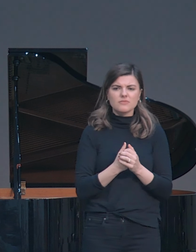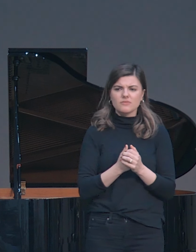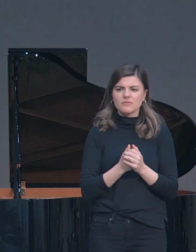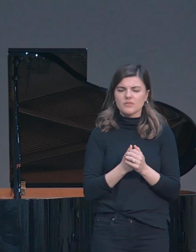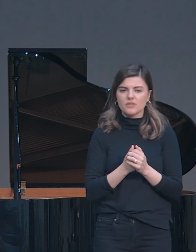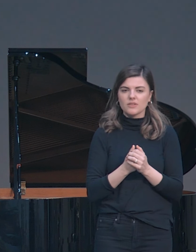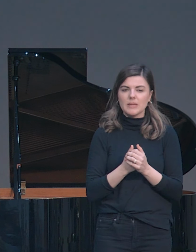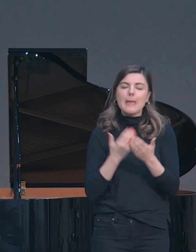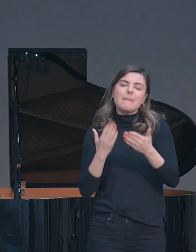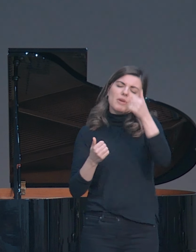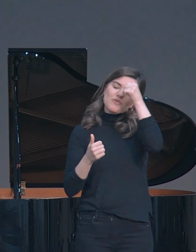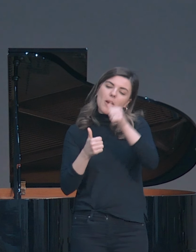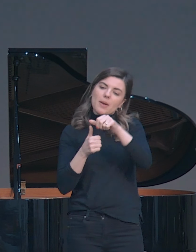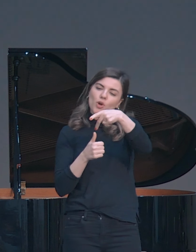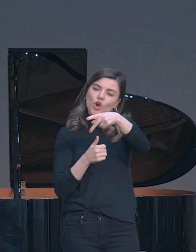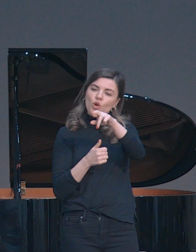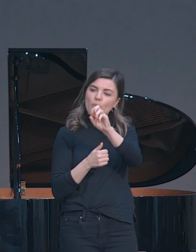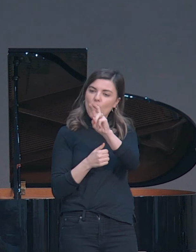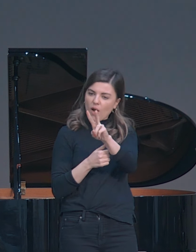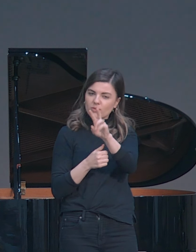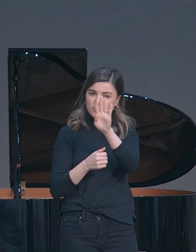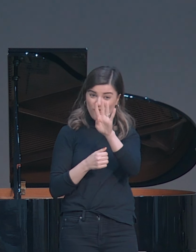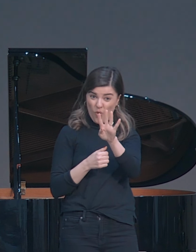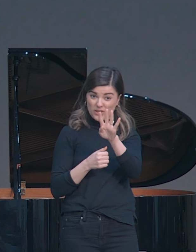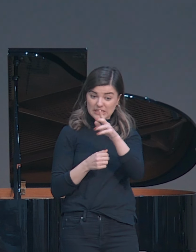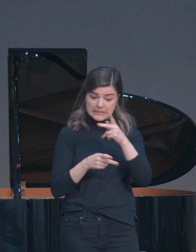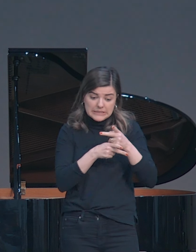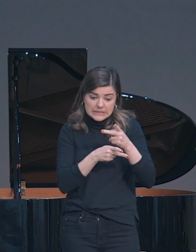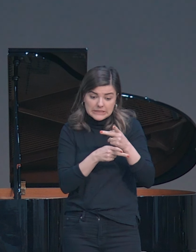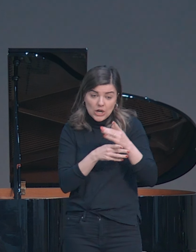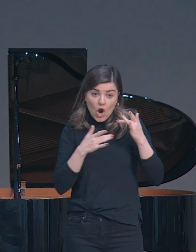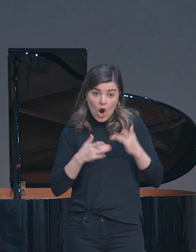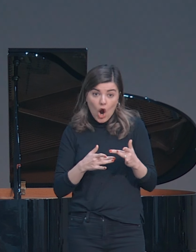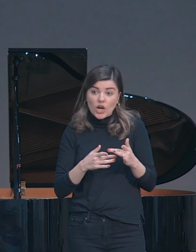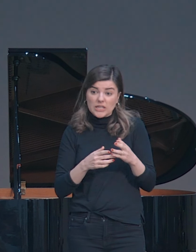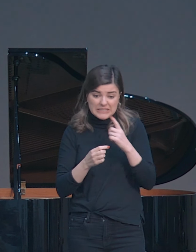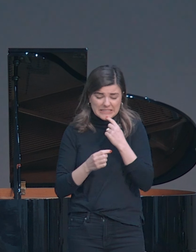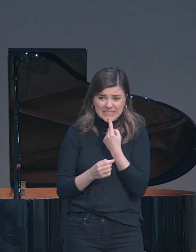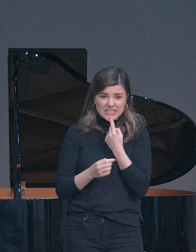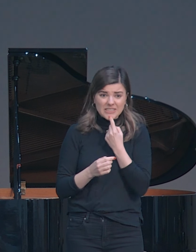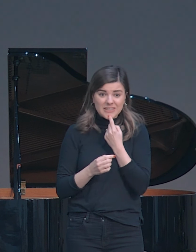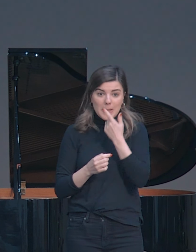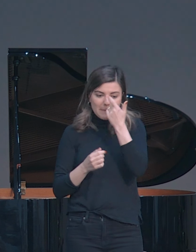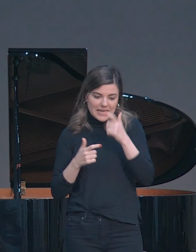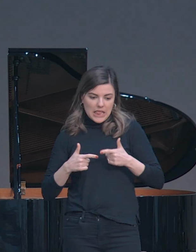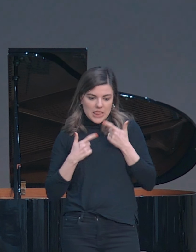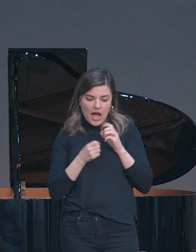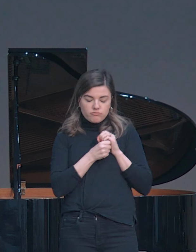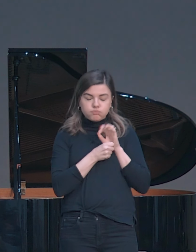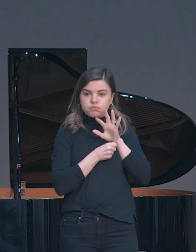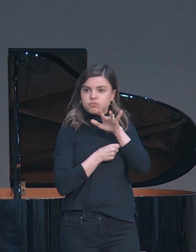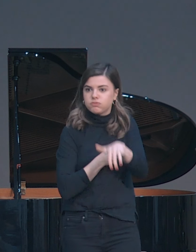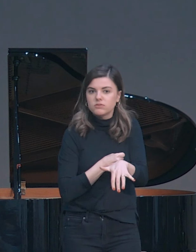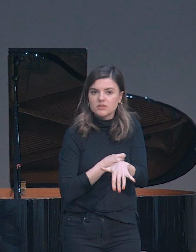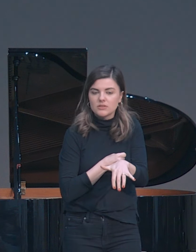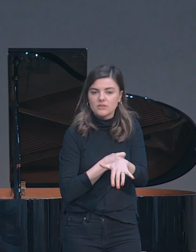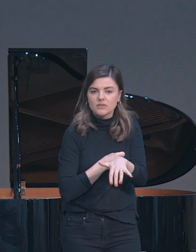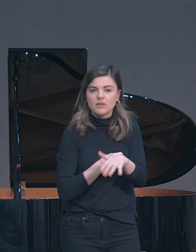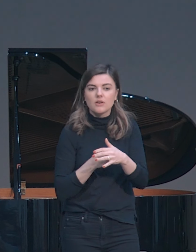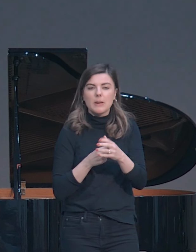You may know Proverbs 4:23, keep your heart with all vigilance, for from it flow the springs of life. But